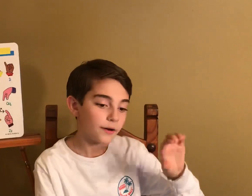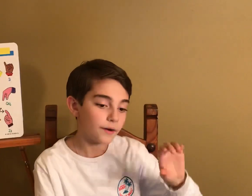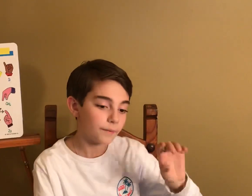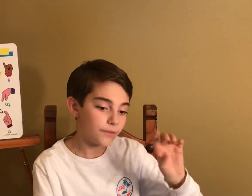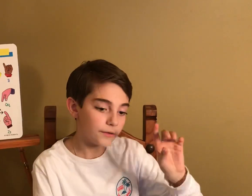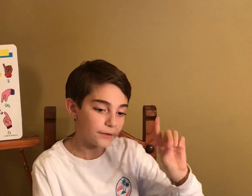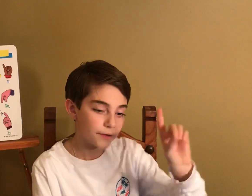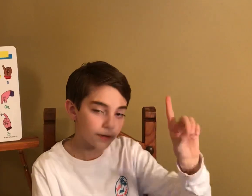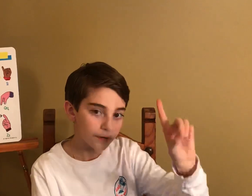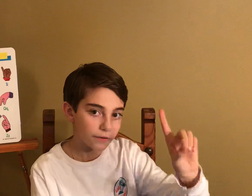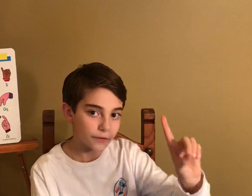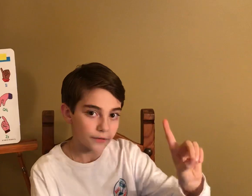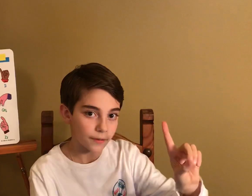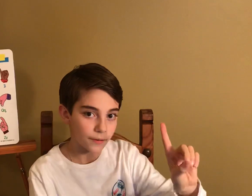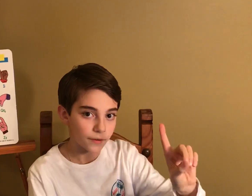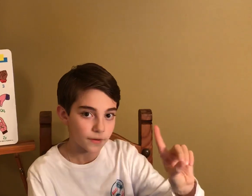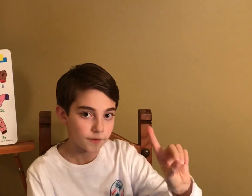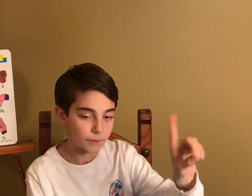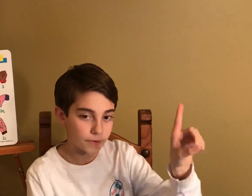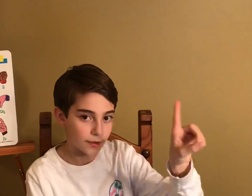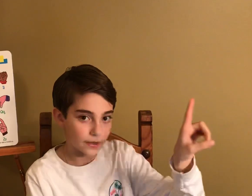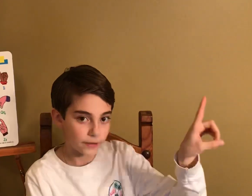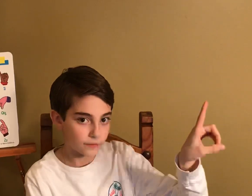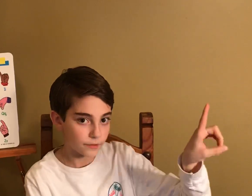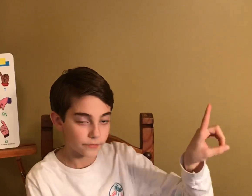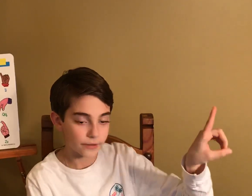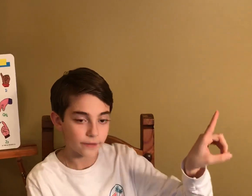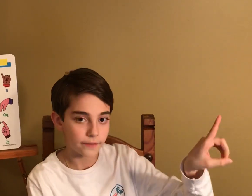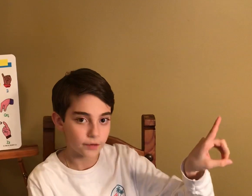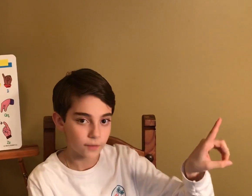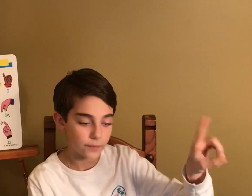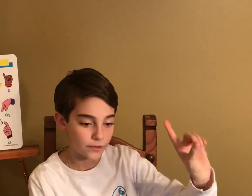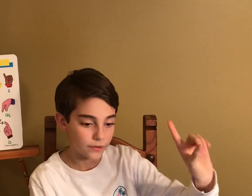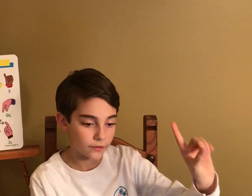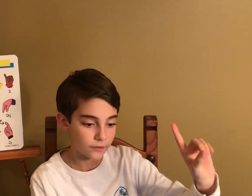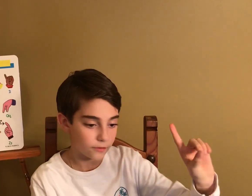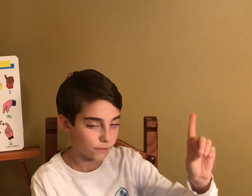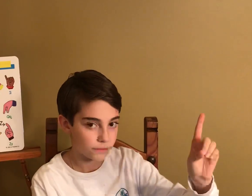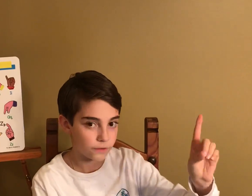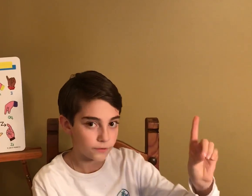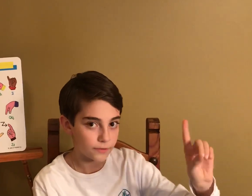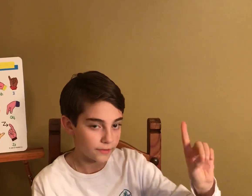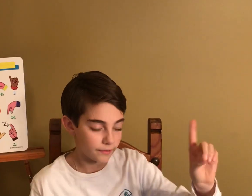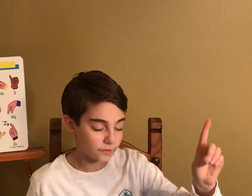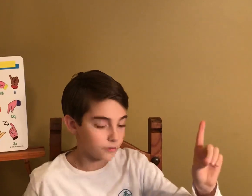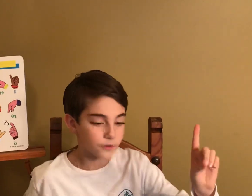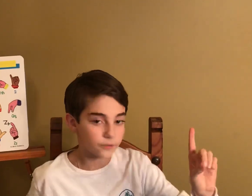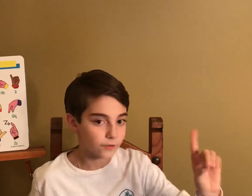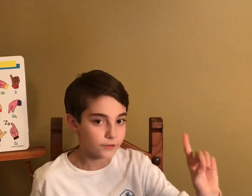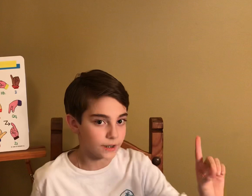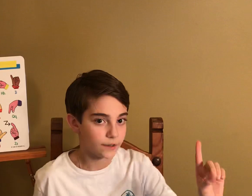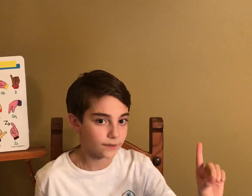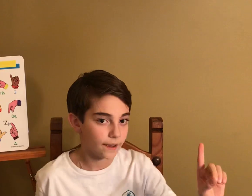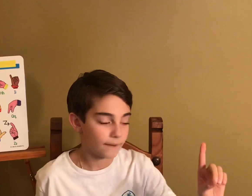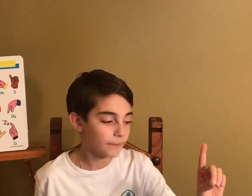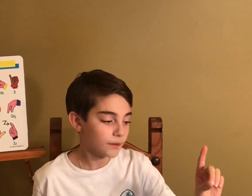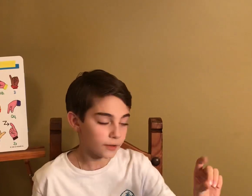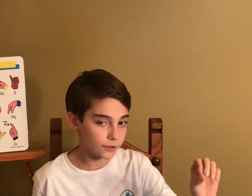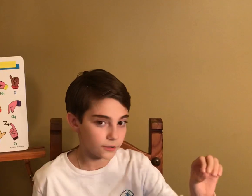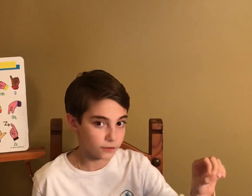one. D looks like this. From the side, it looks like a D, but you don't do a D like that. Like you do an